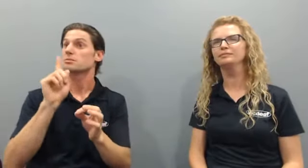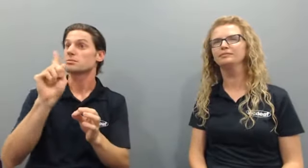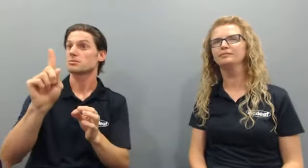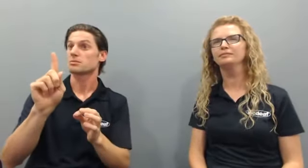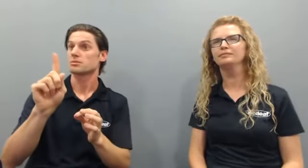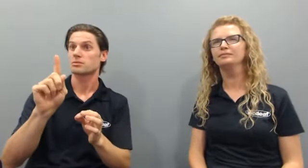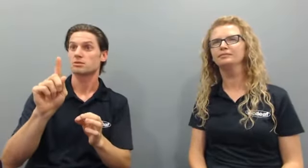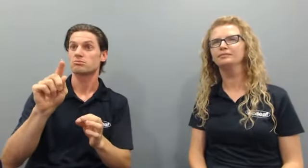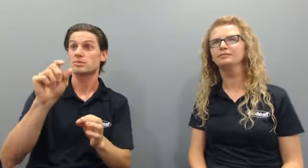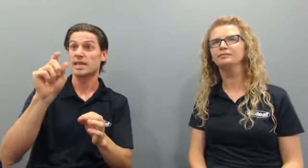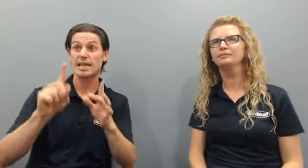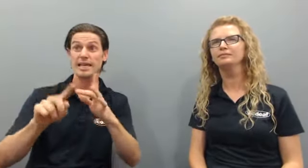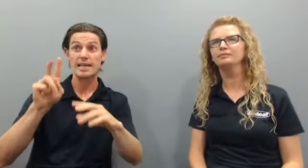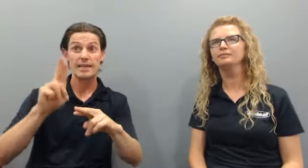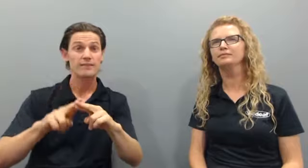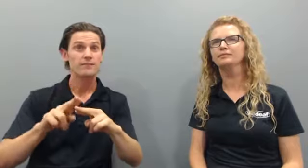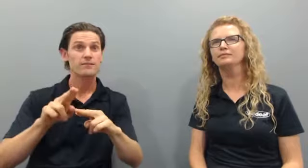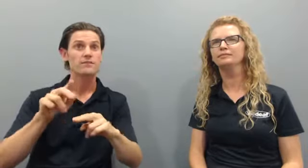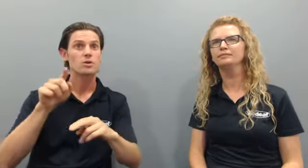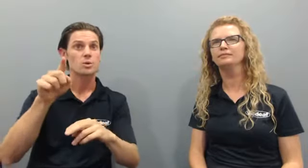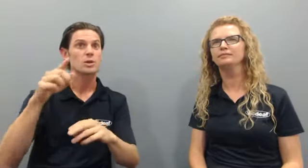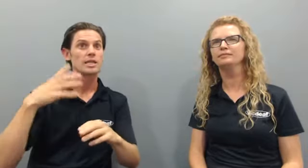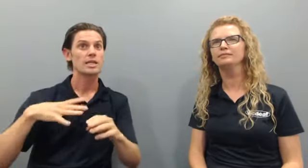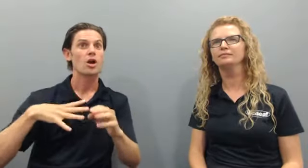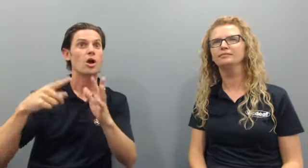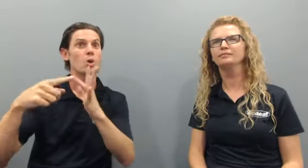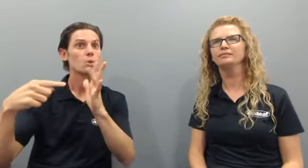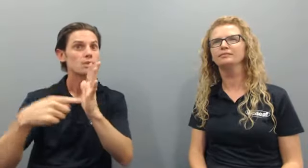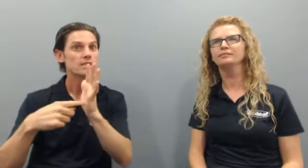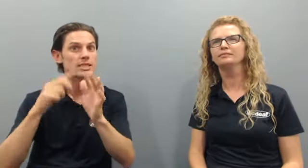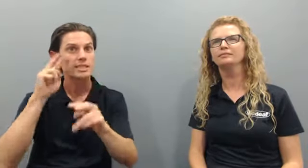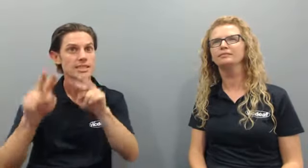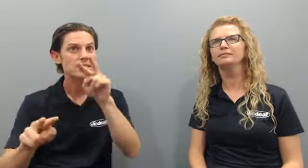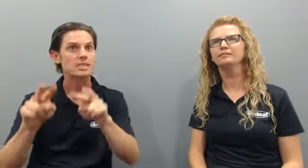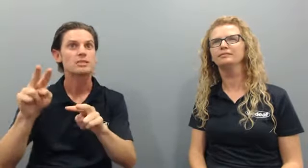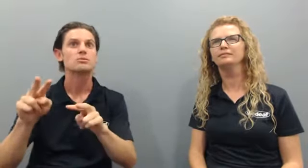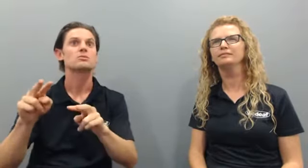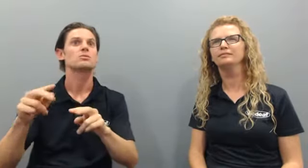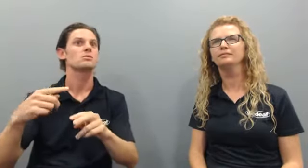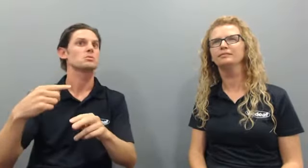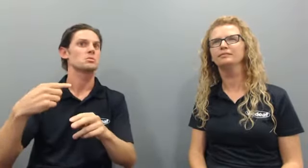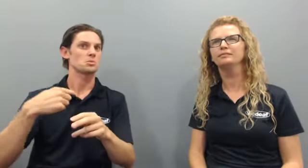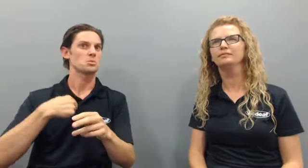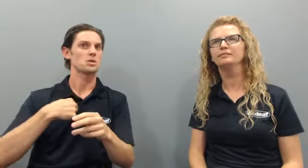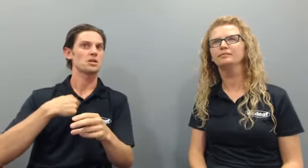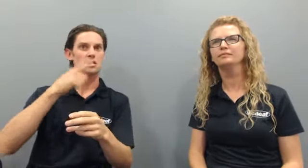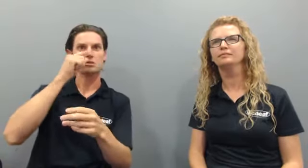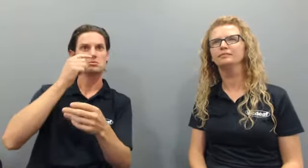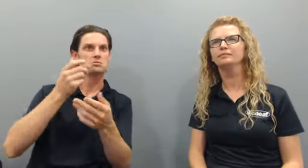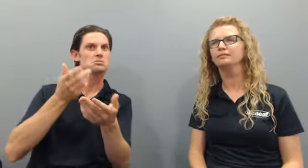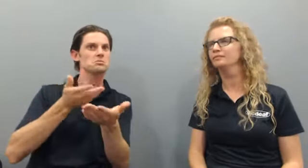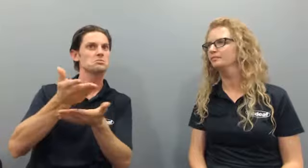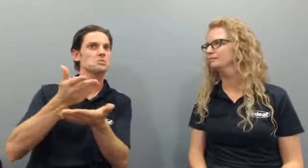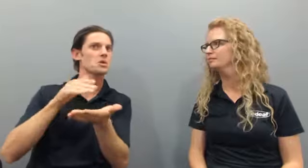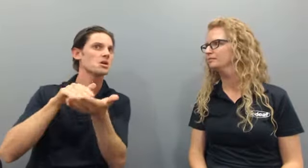interpreting in NDIS packages, but if you do need an OT assessment, we can have